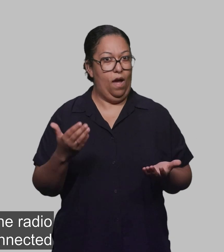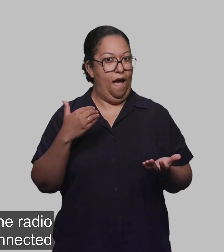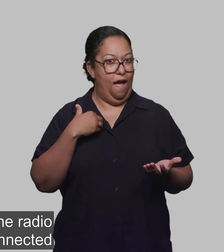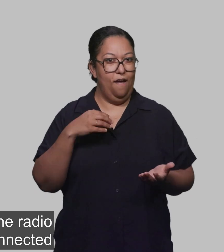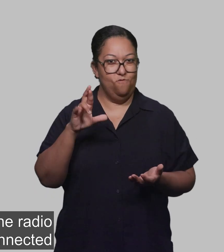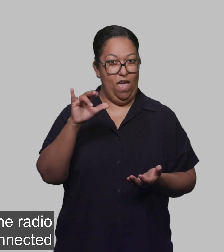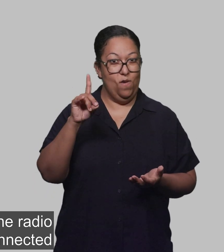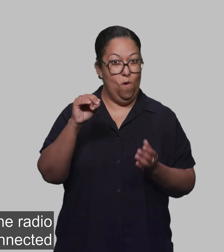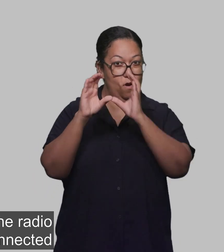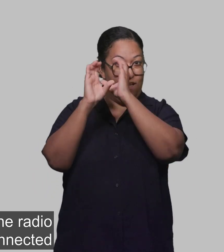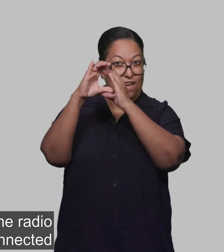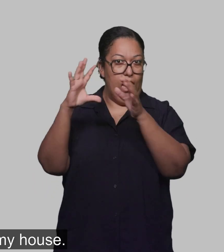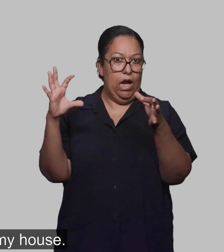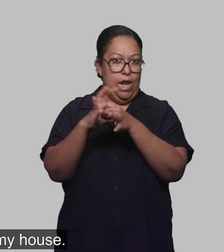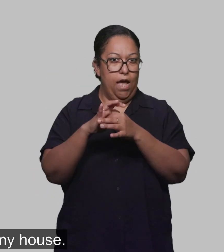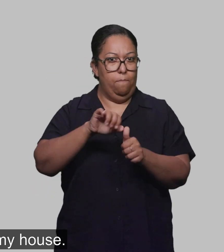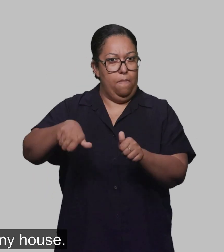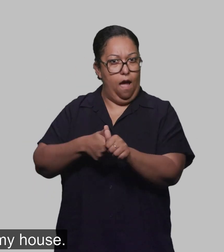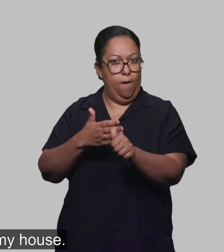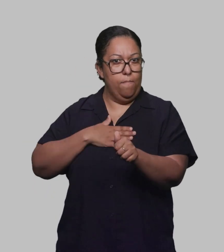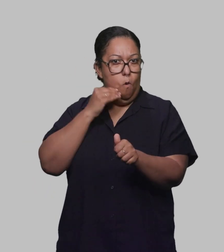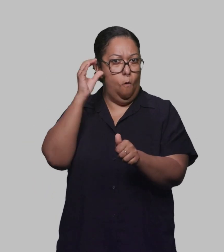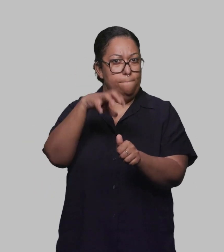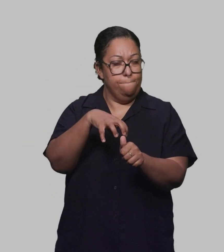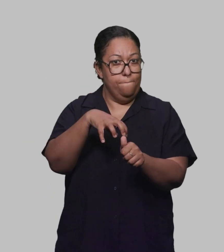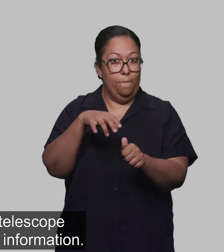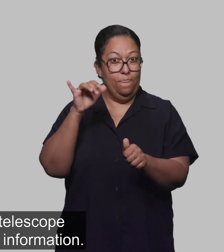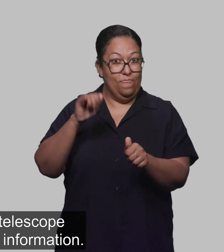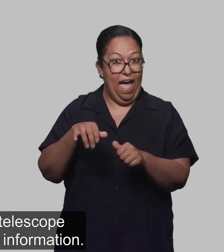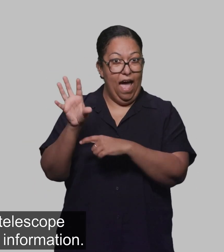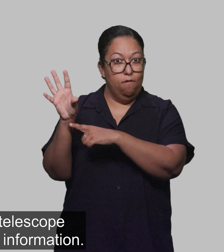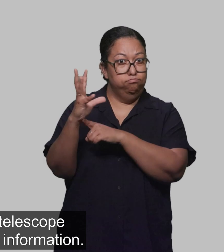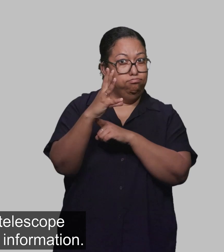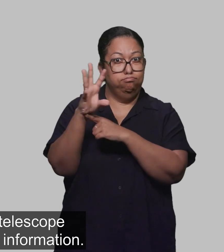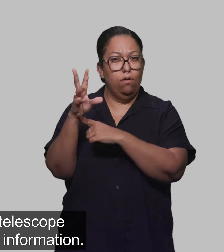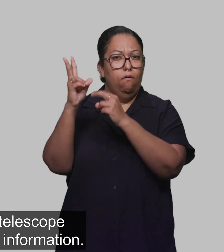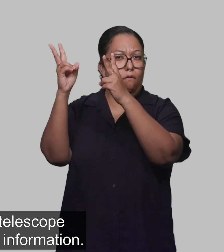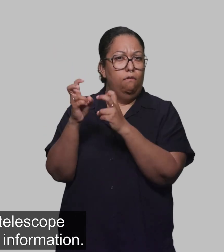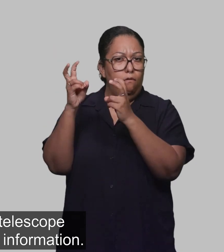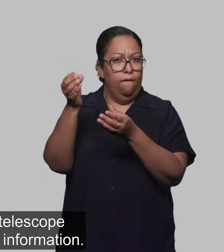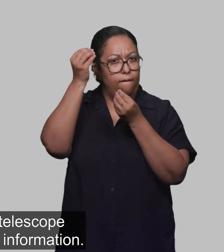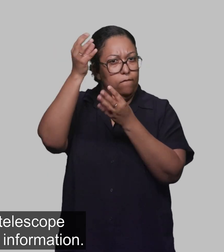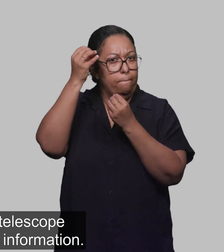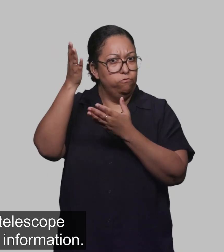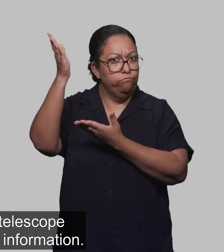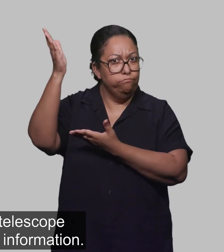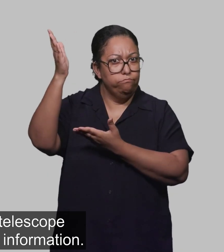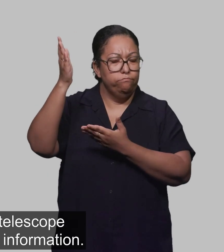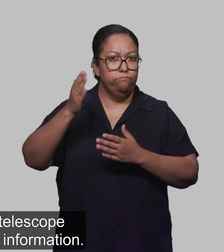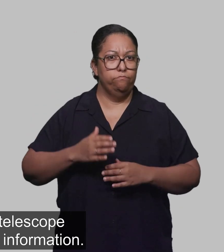the radio telescope connected at the back of my house. And that radio telescope